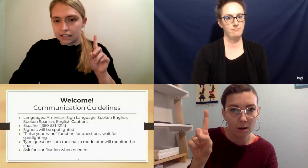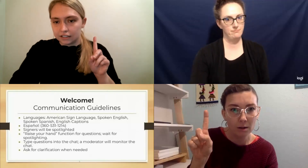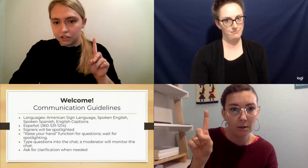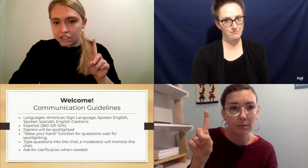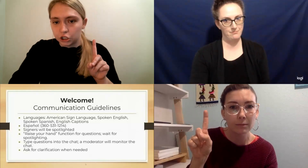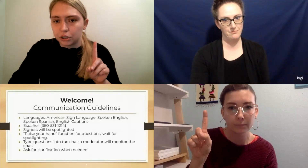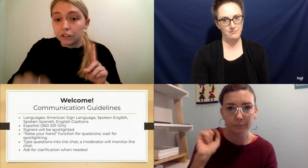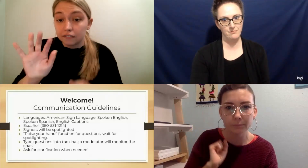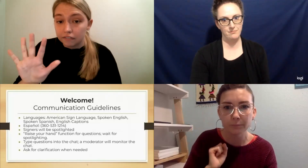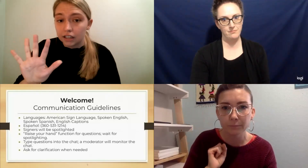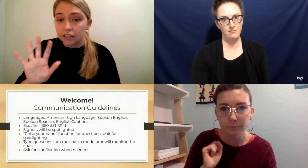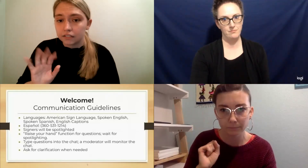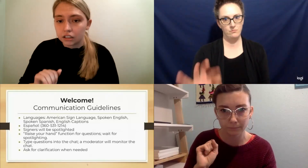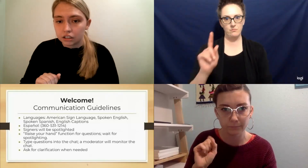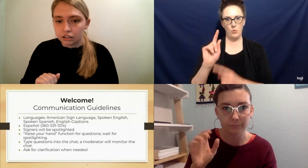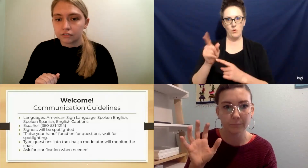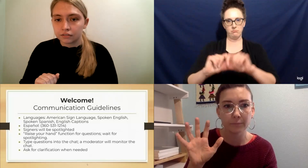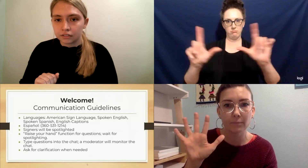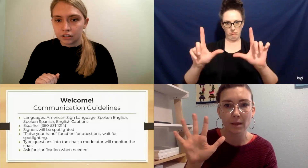1 second for the interpreter.